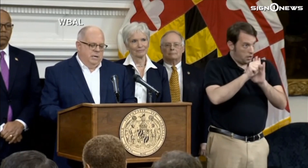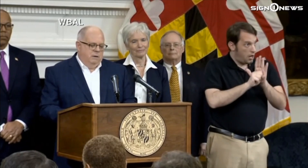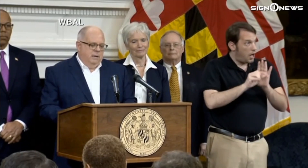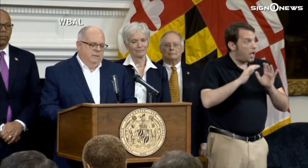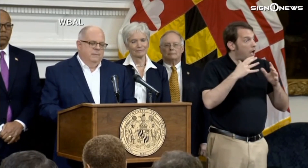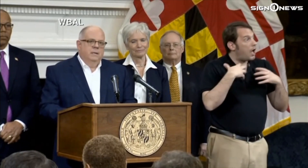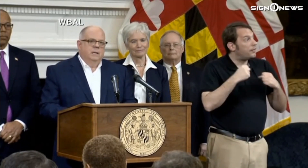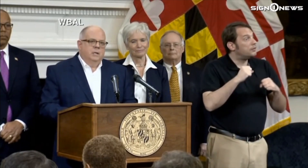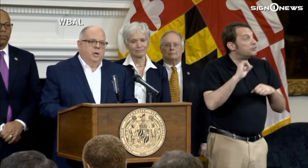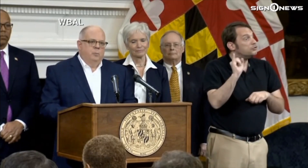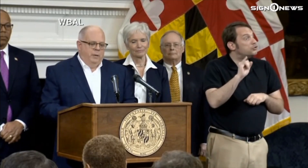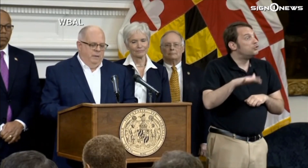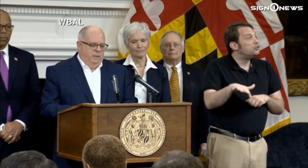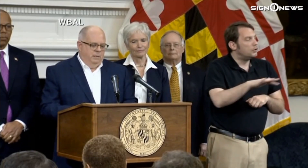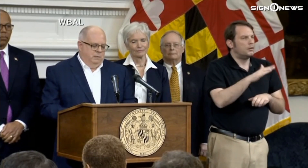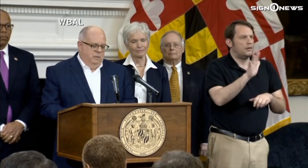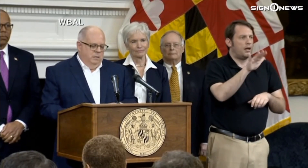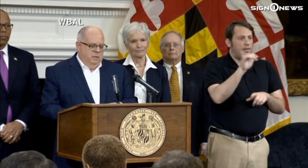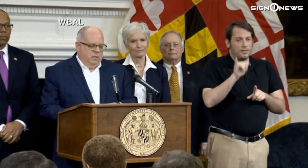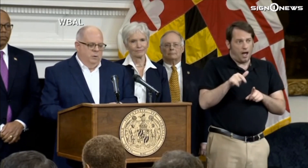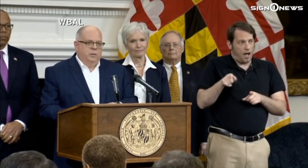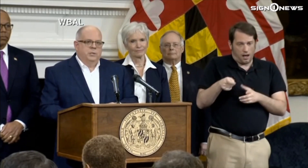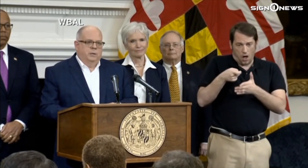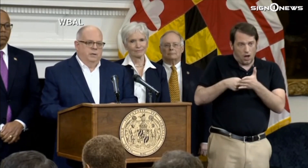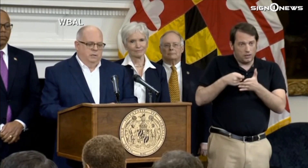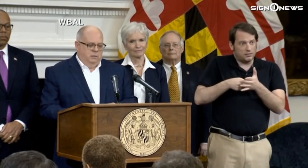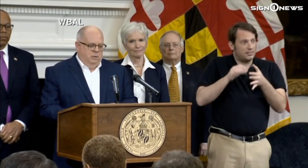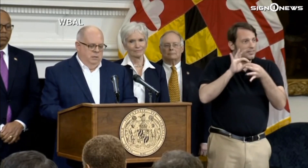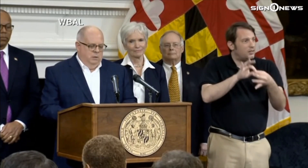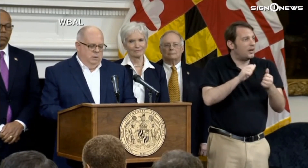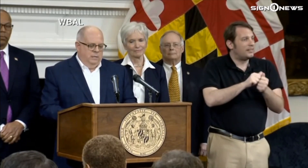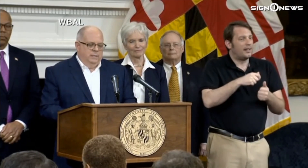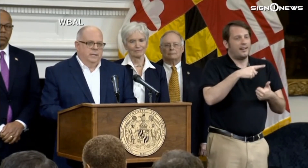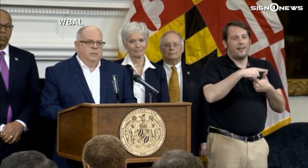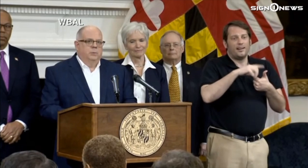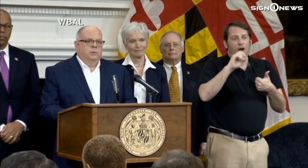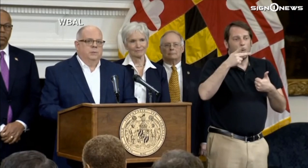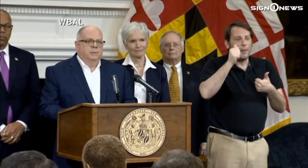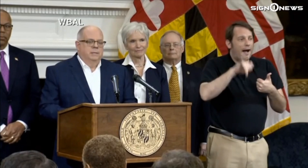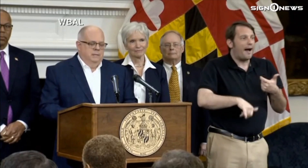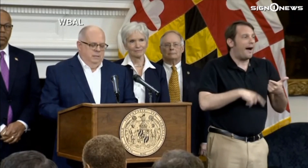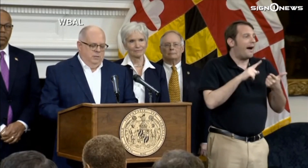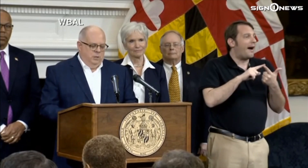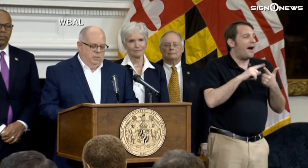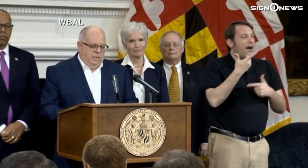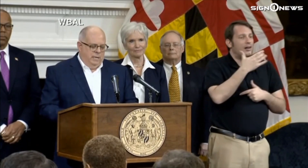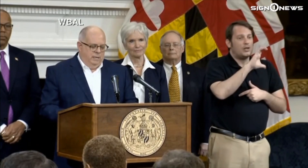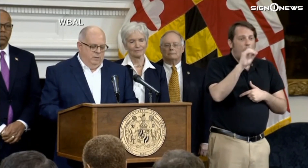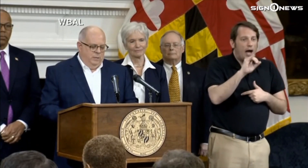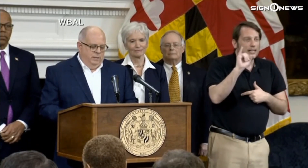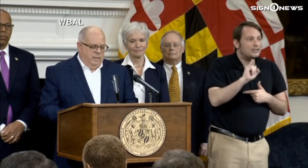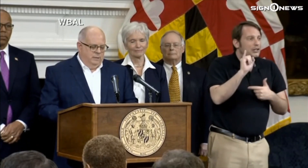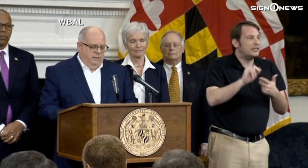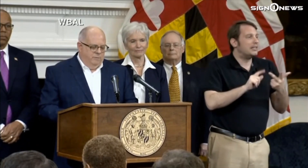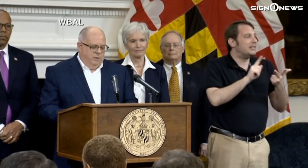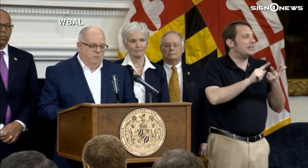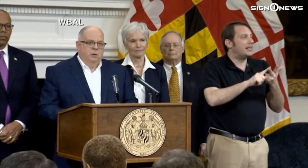cost-sharing, co-payments, co-insurance, or deductibles associated with testing for the